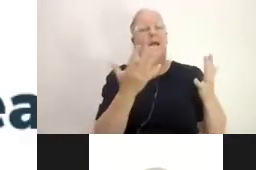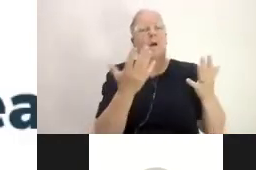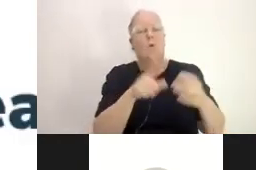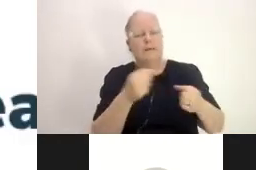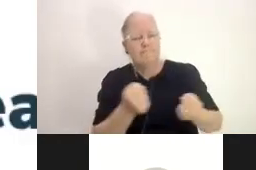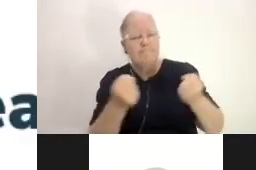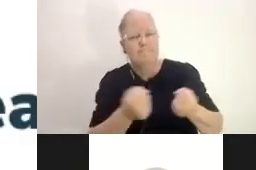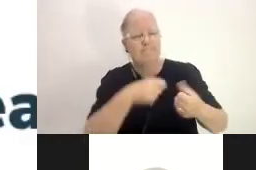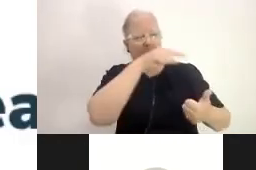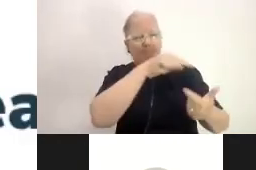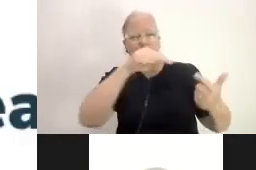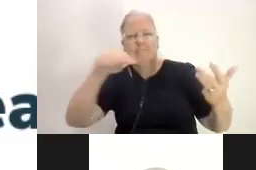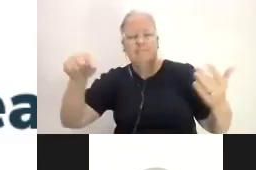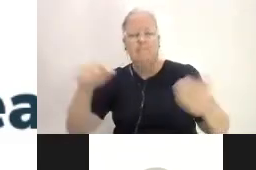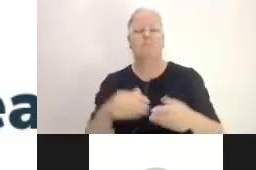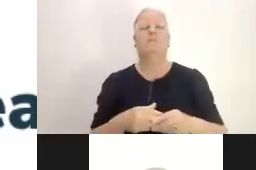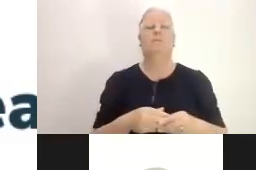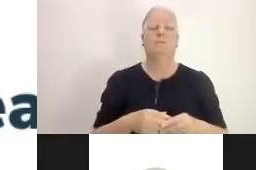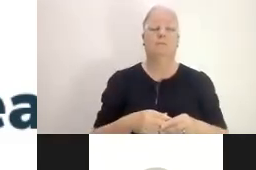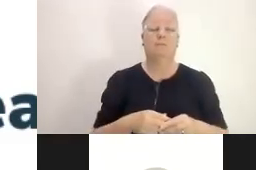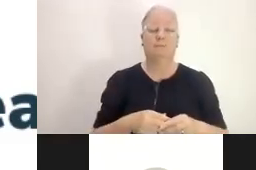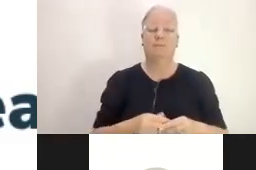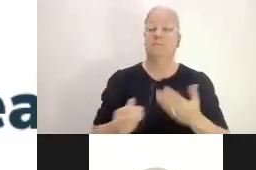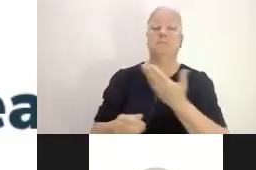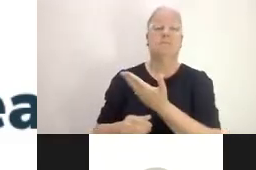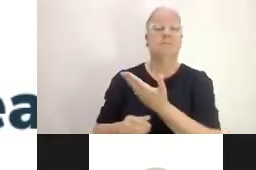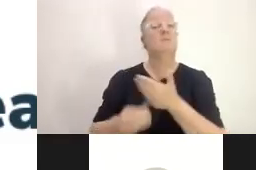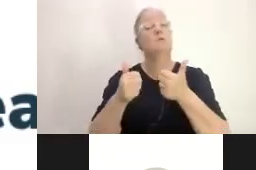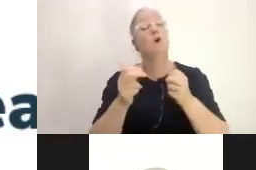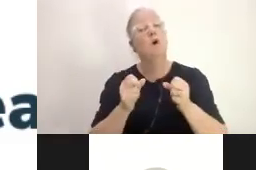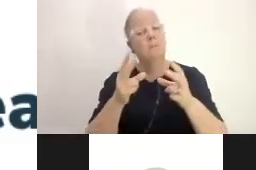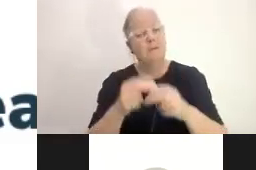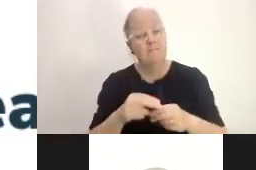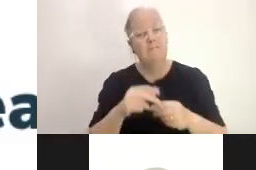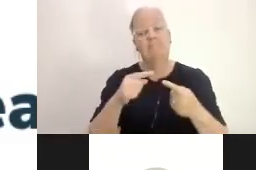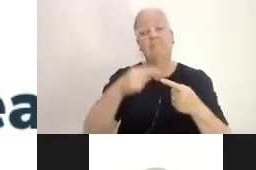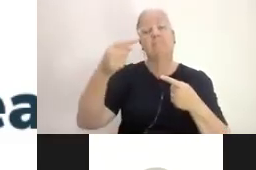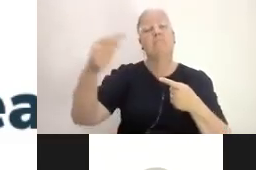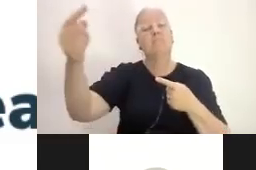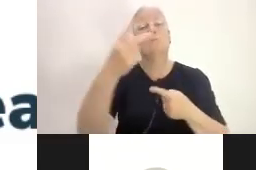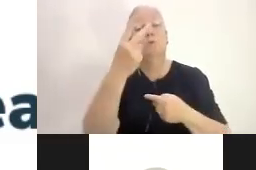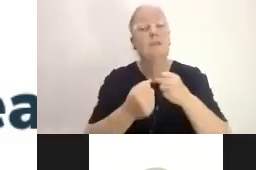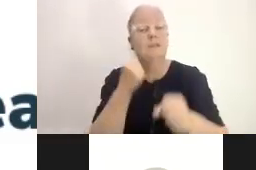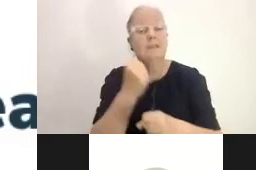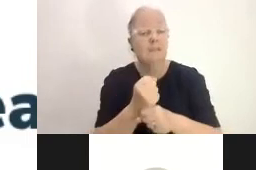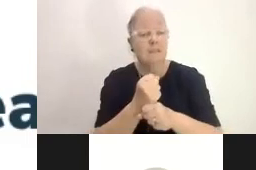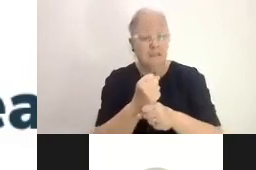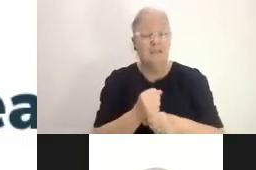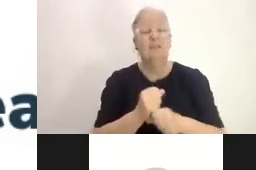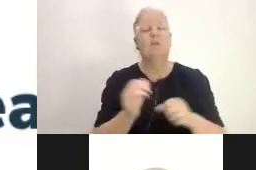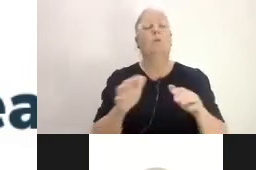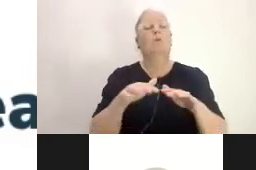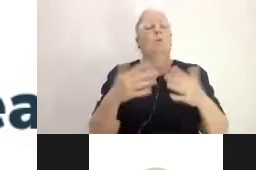And this is one of the opportunity for next 2 years, that one of the findings of the state